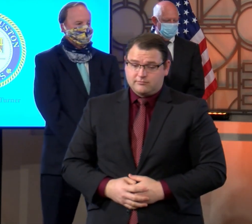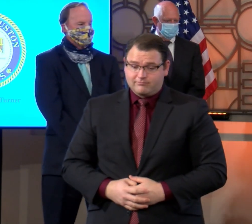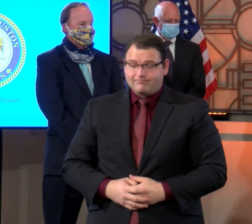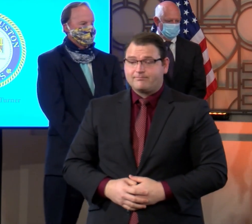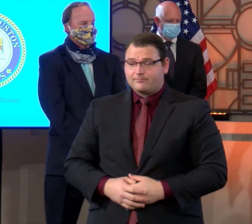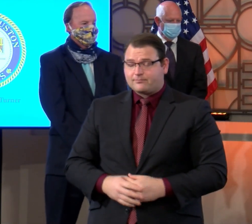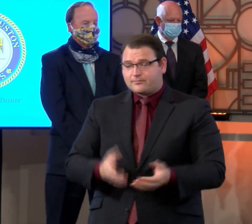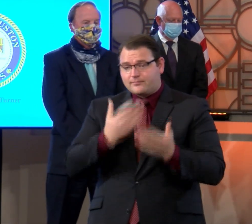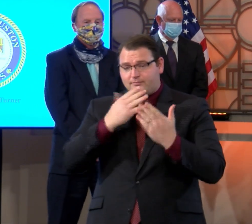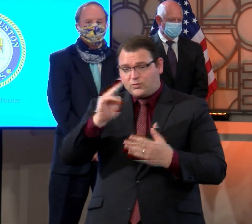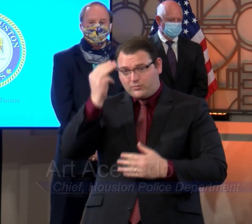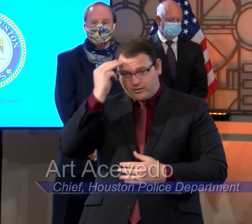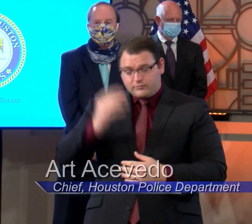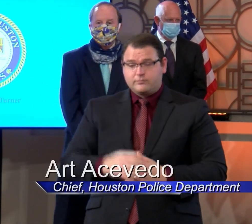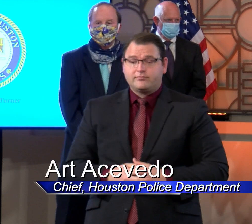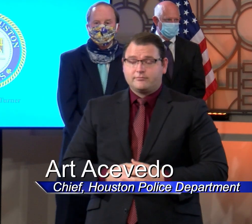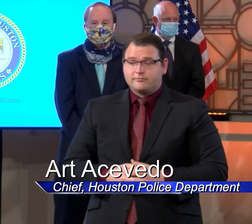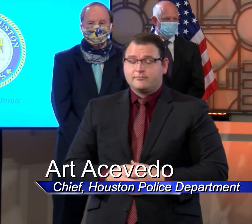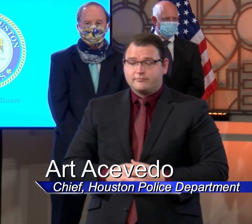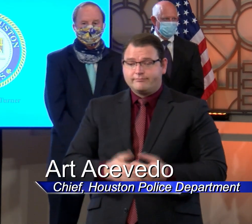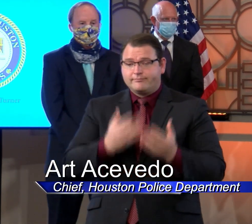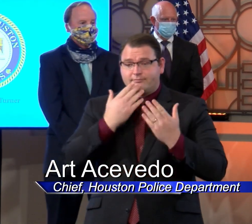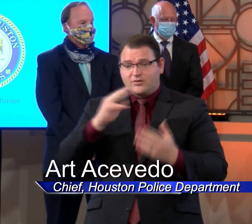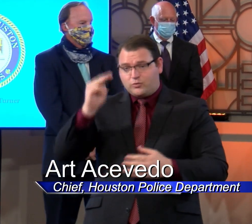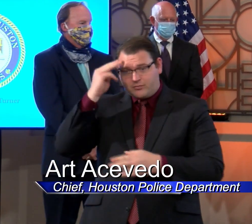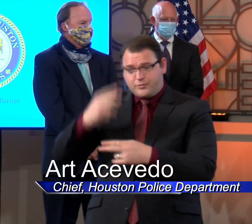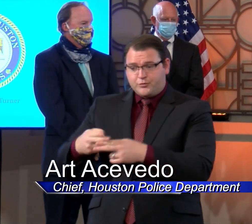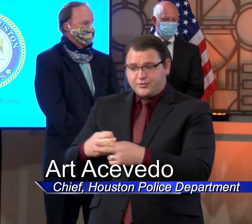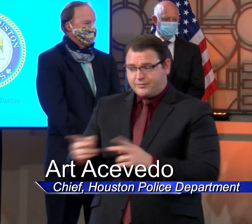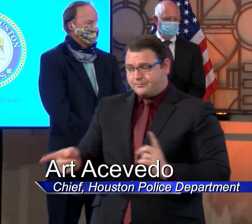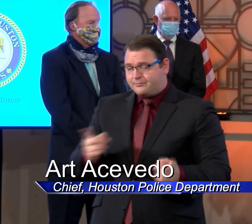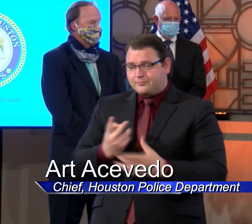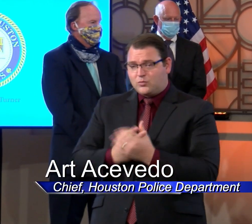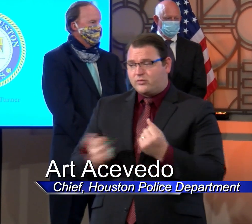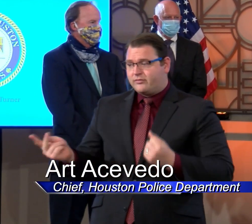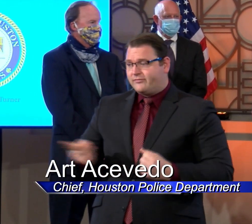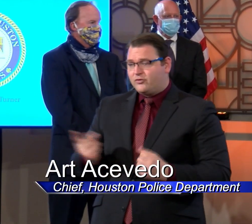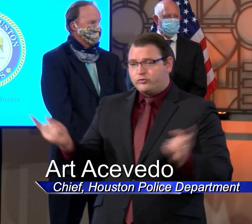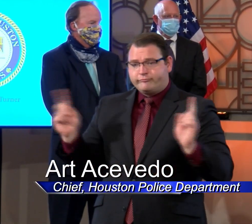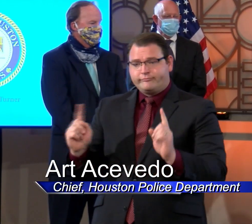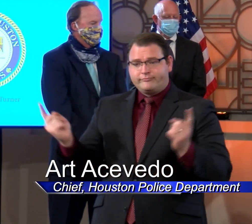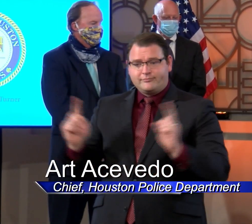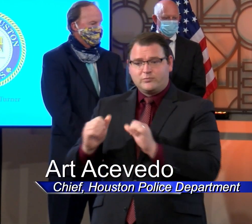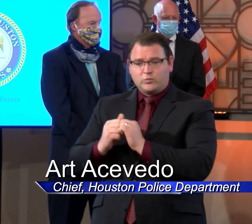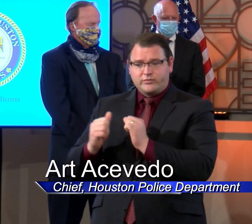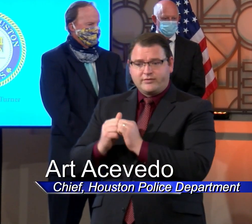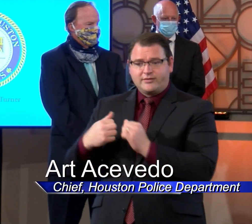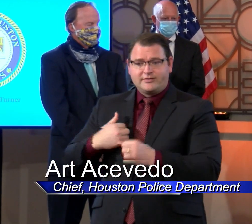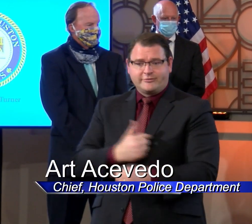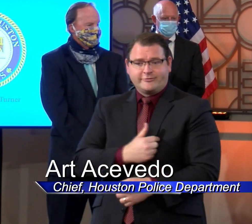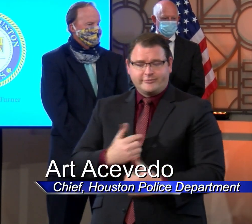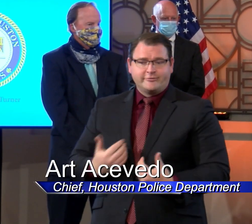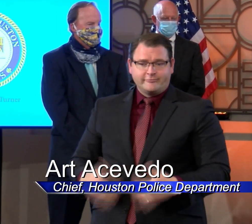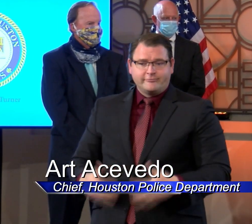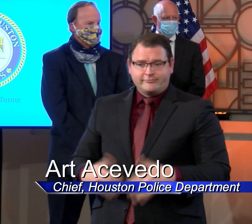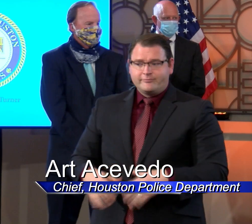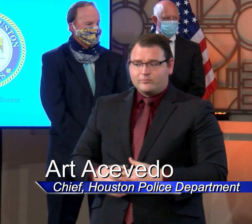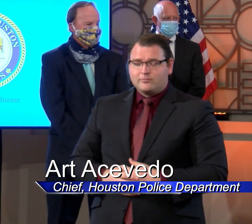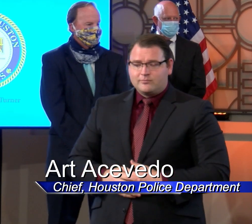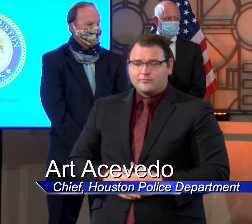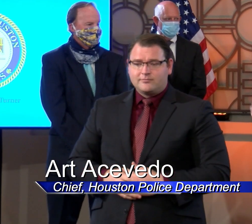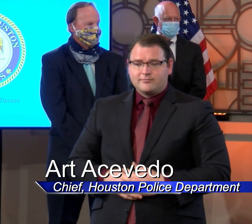Thank you, Mayor. And thank you, Mayor Pro Tem, both of you, for always being up here with us and for your leadership. I want to